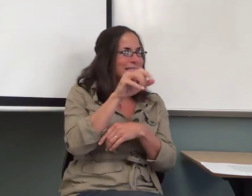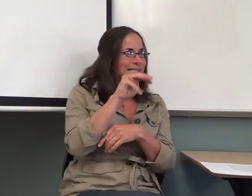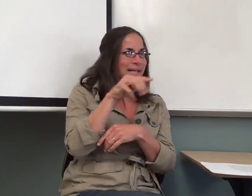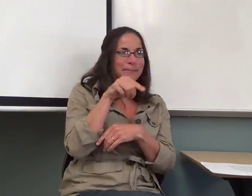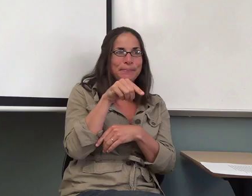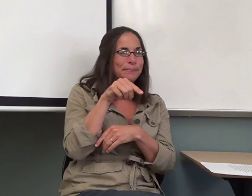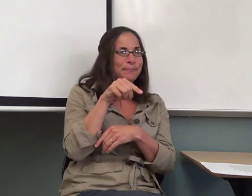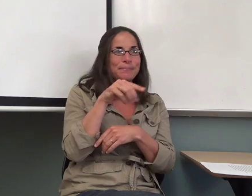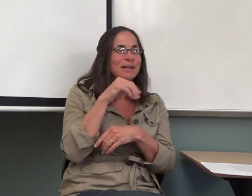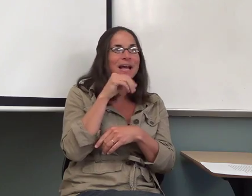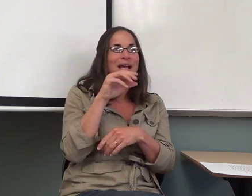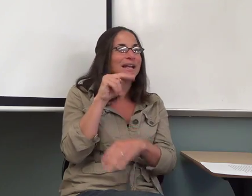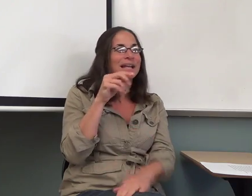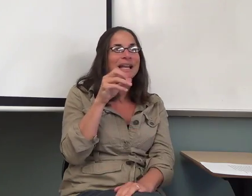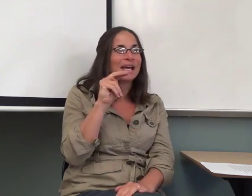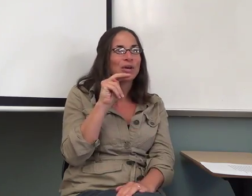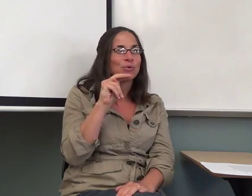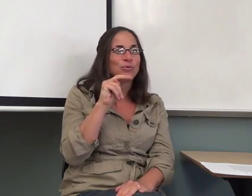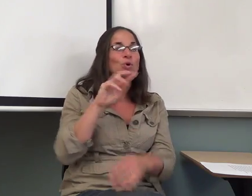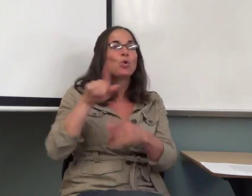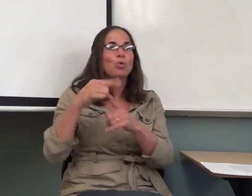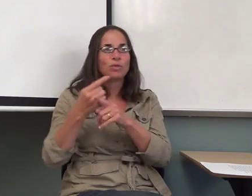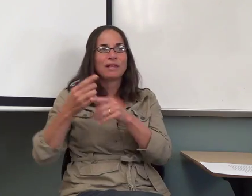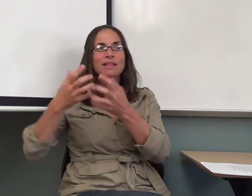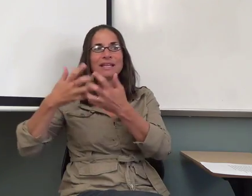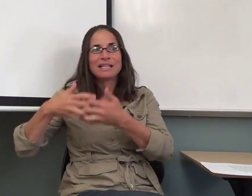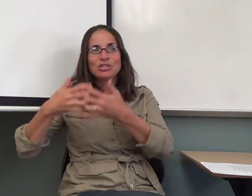as a noun. Engine is a noun, right? Okay, good.